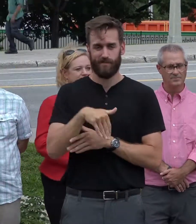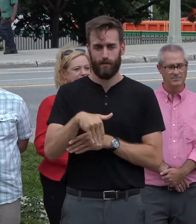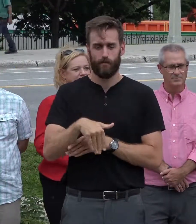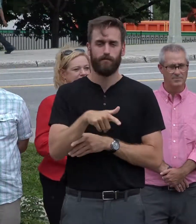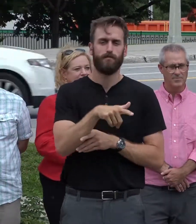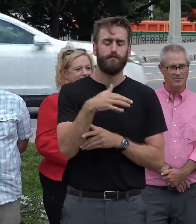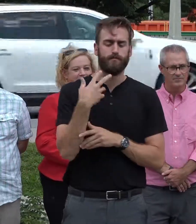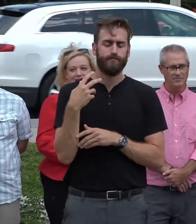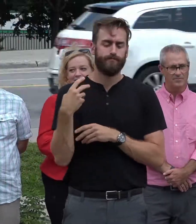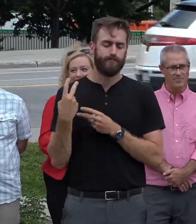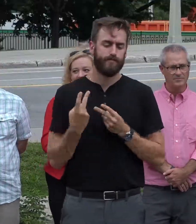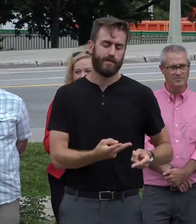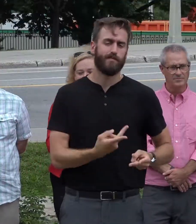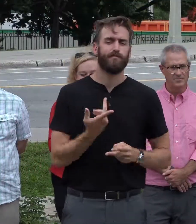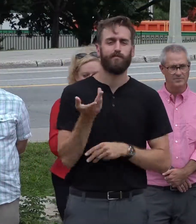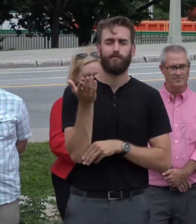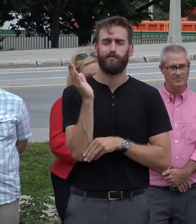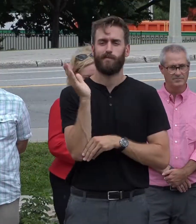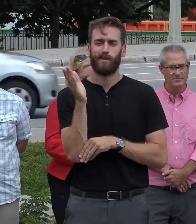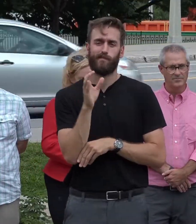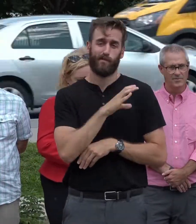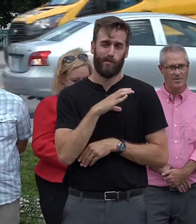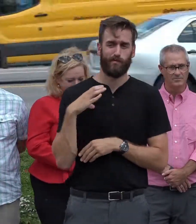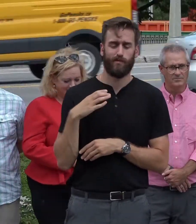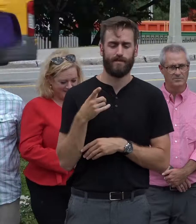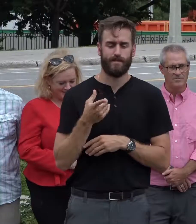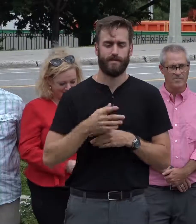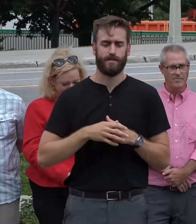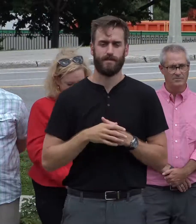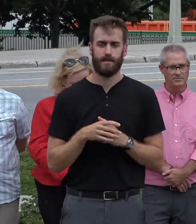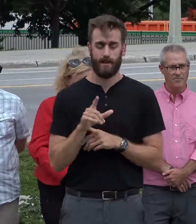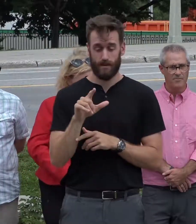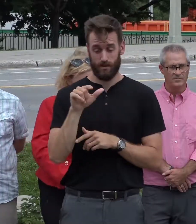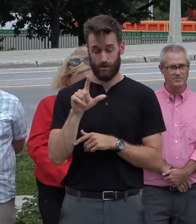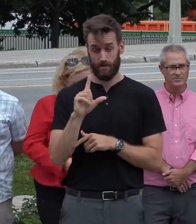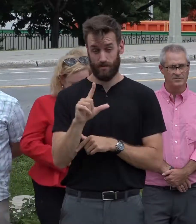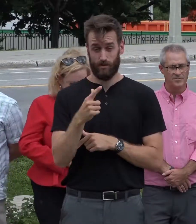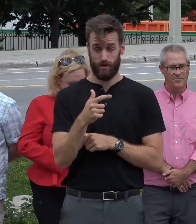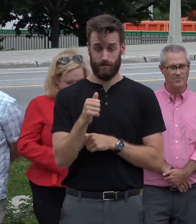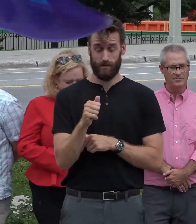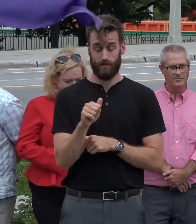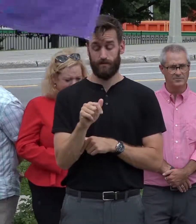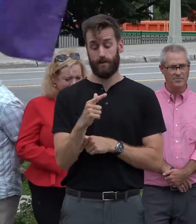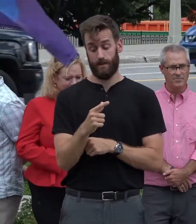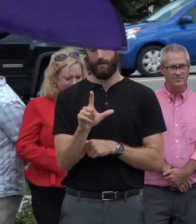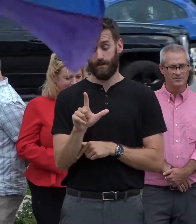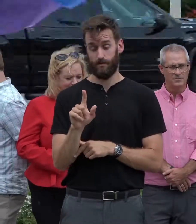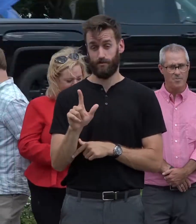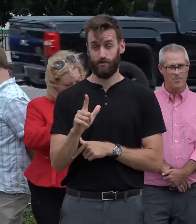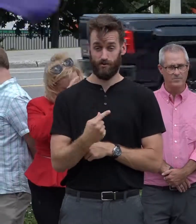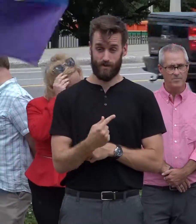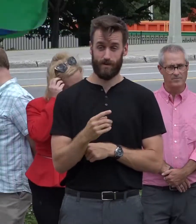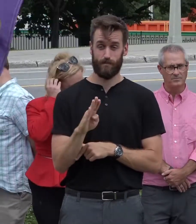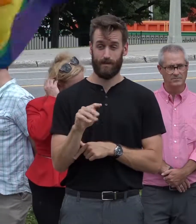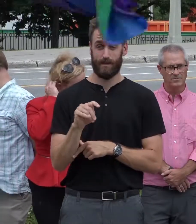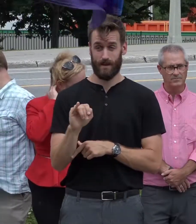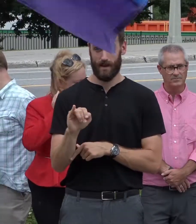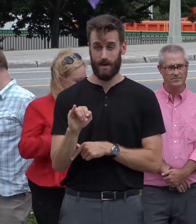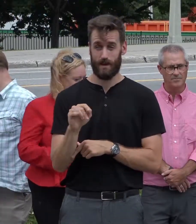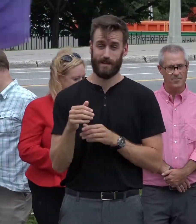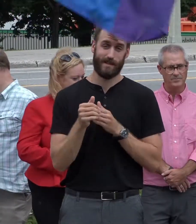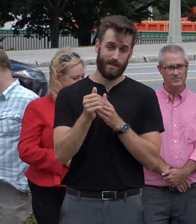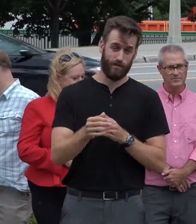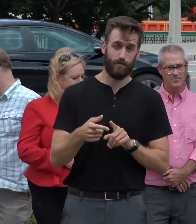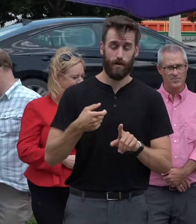on what was the LGBTI leaders of the Americas. So mostly leaders